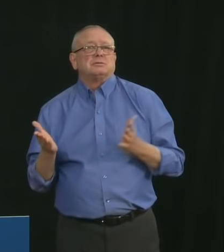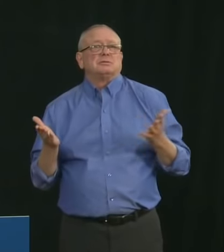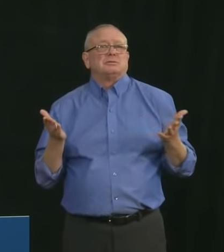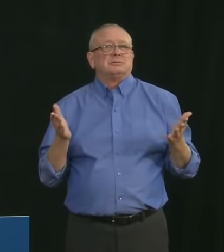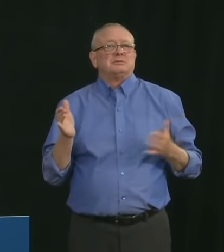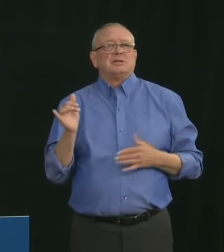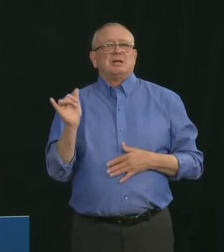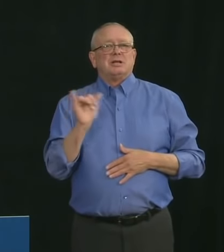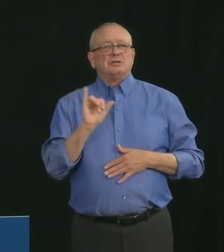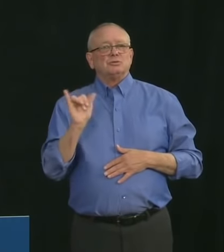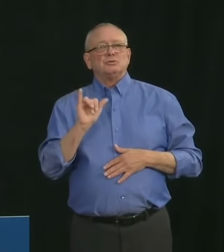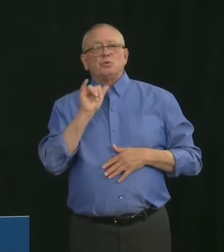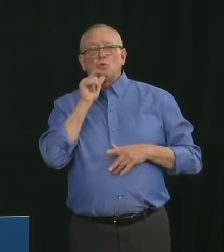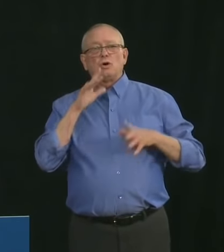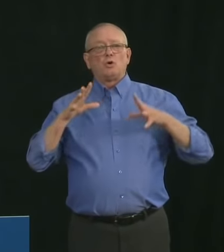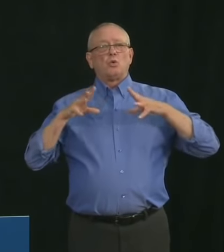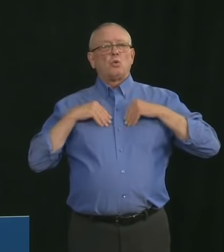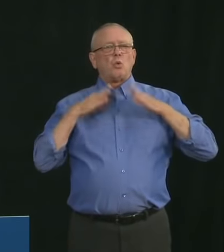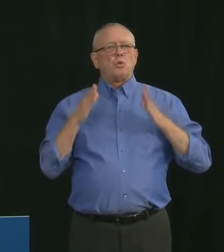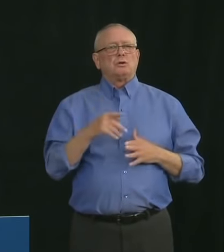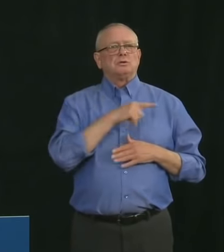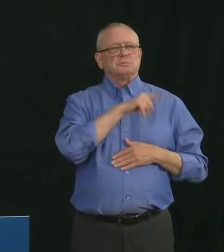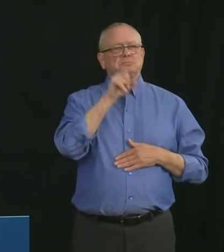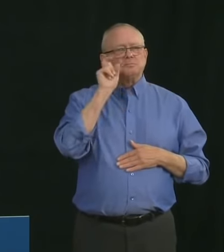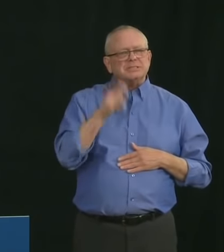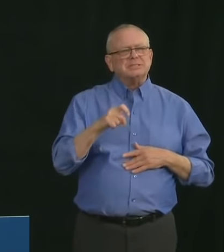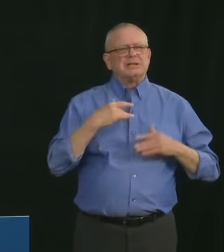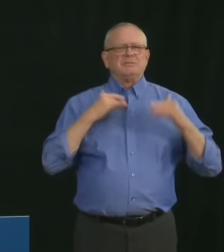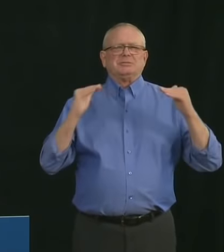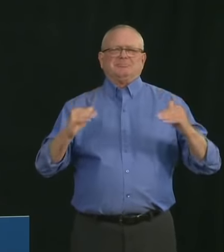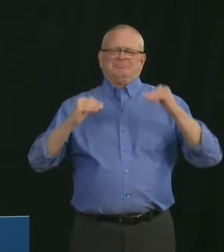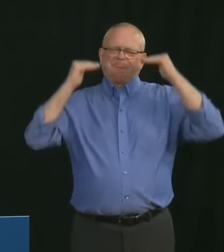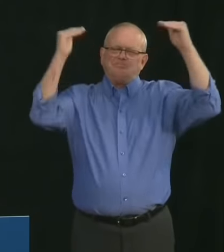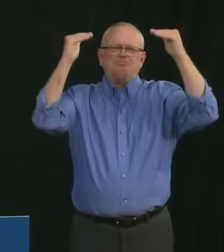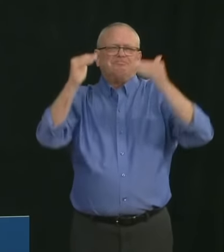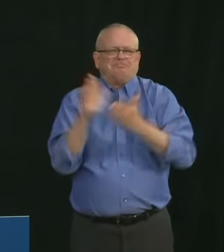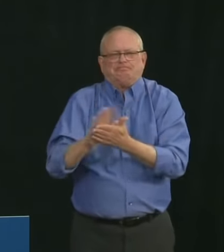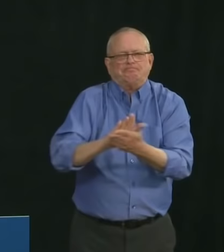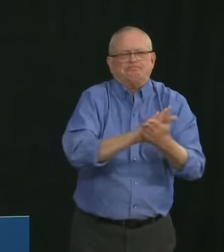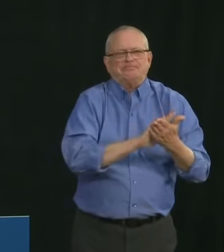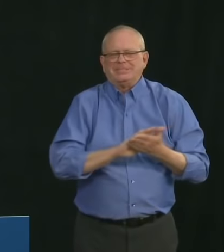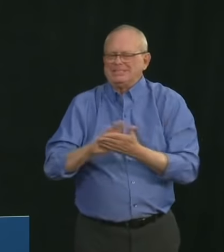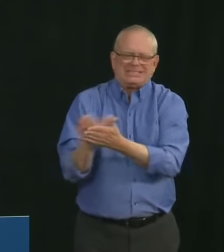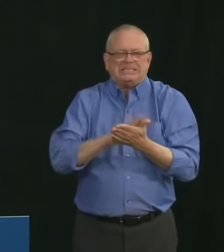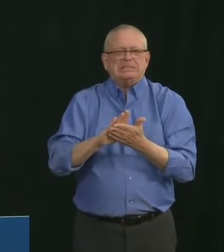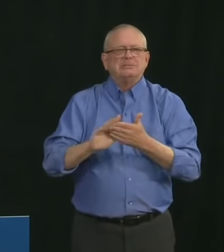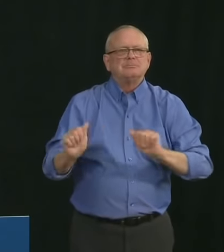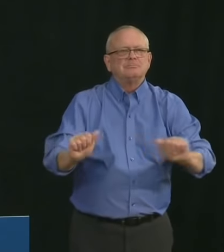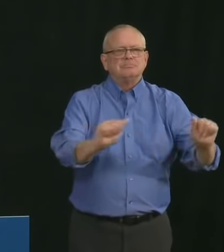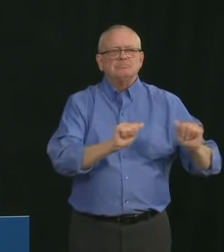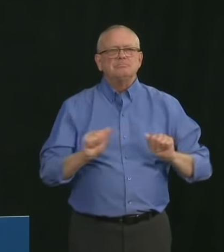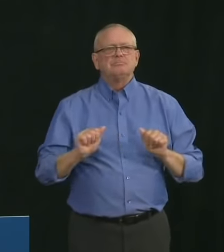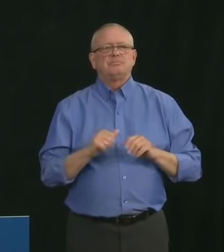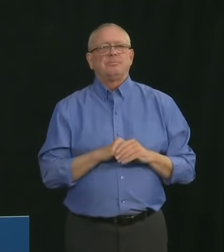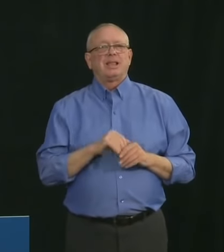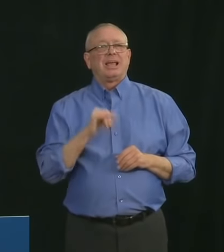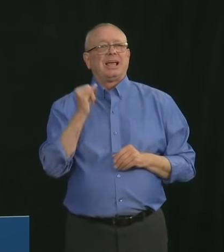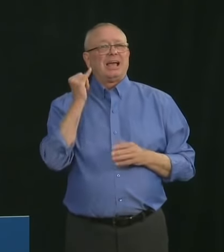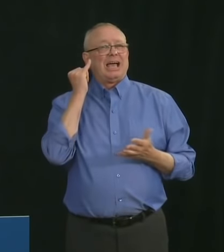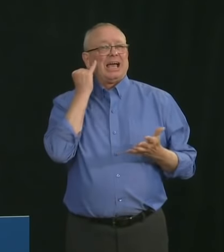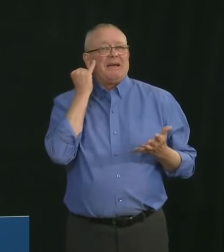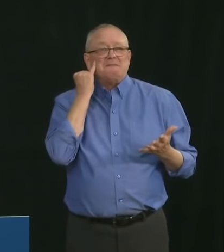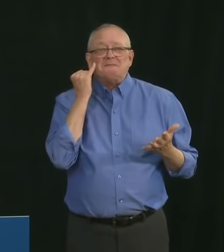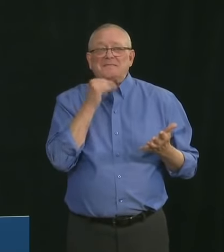levels of sanitation, and they're required to ensure that they have plans if there is someone in that place who